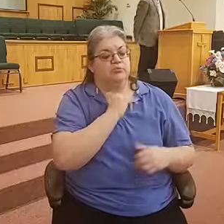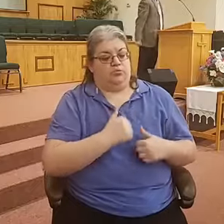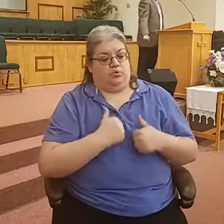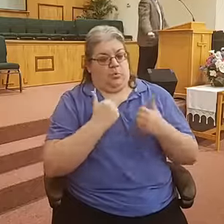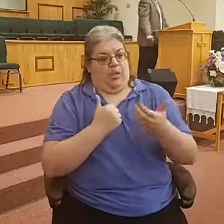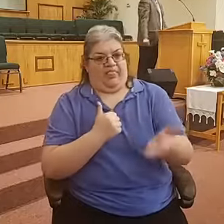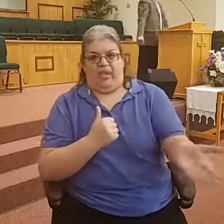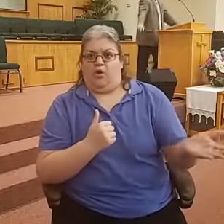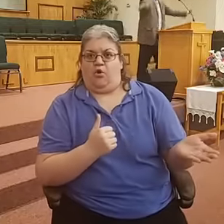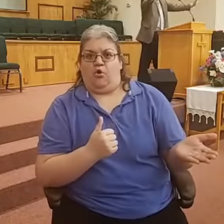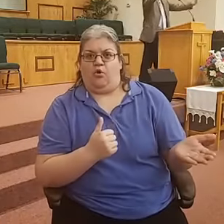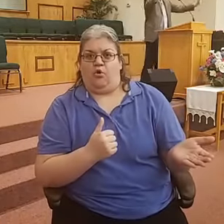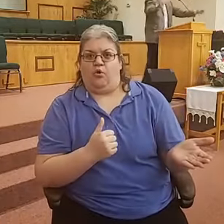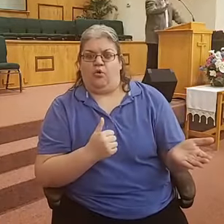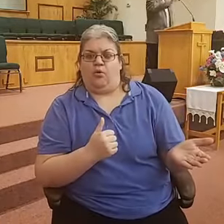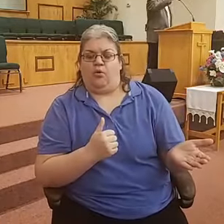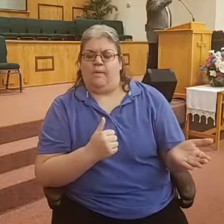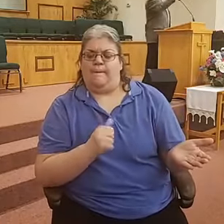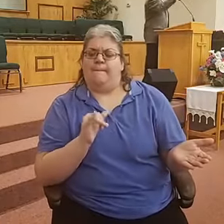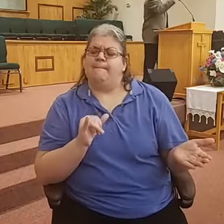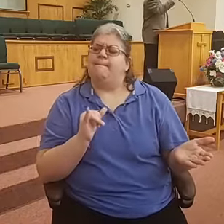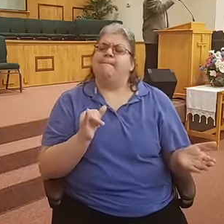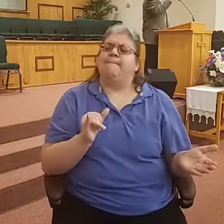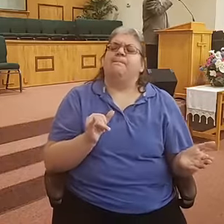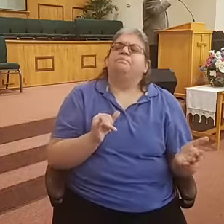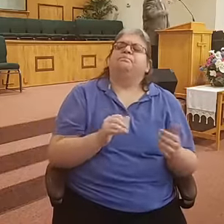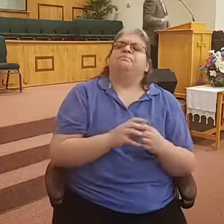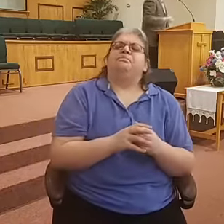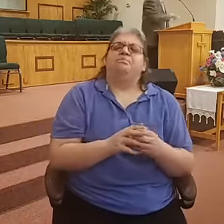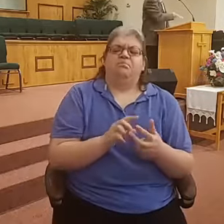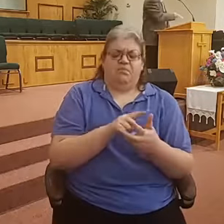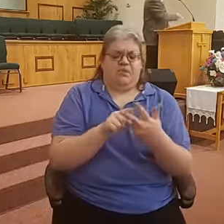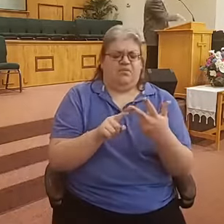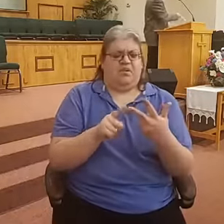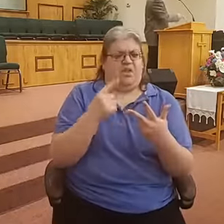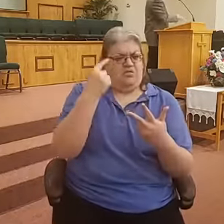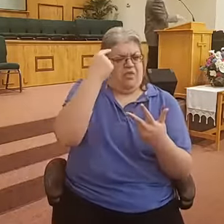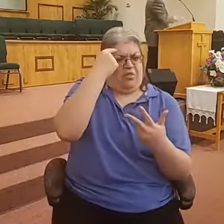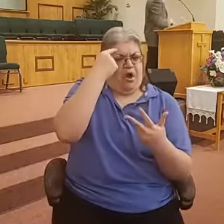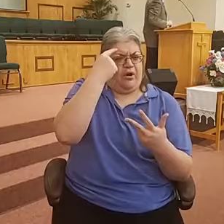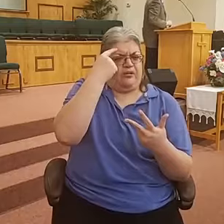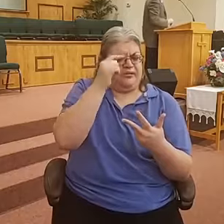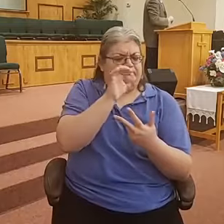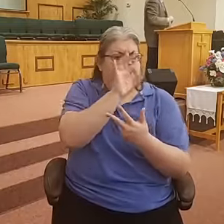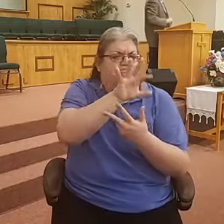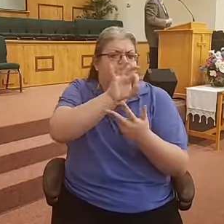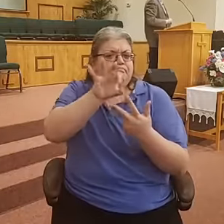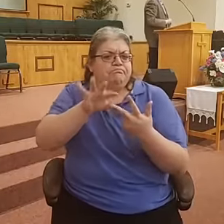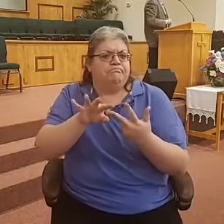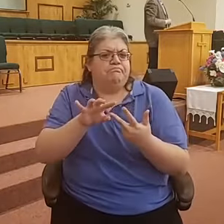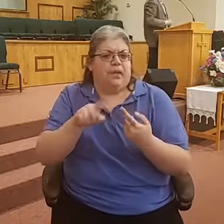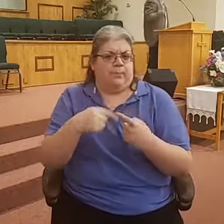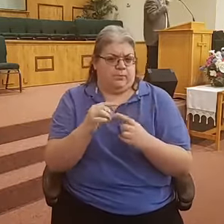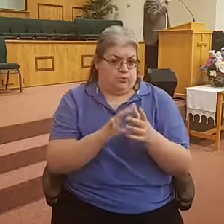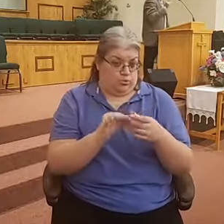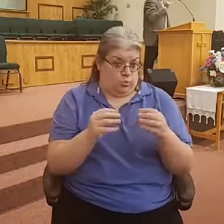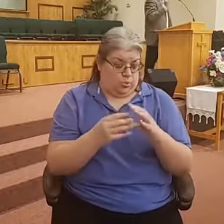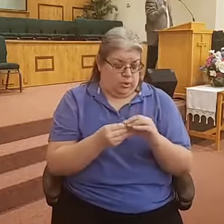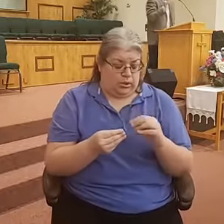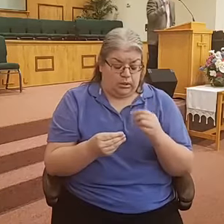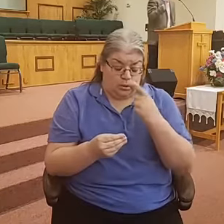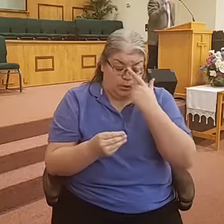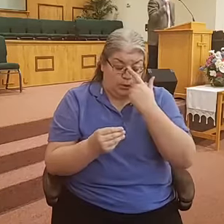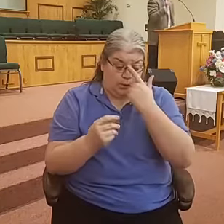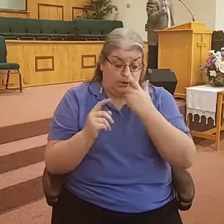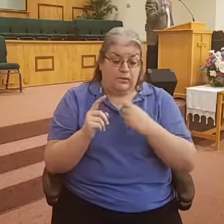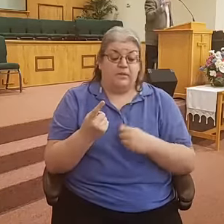there. Now, I want to give you three thoughts concerning this story here. First of all,